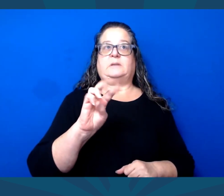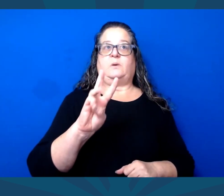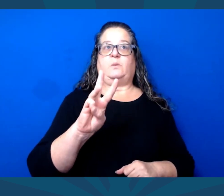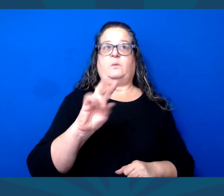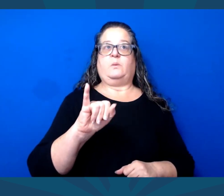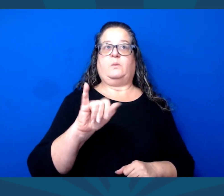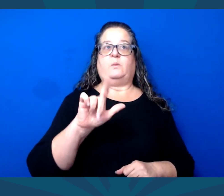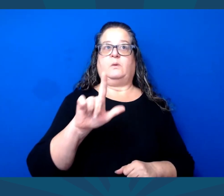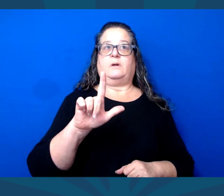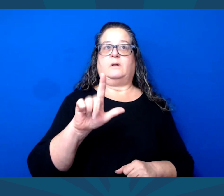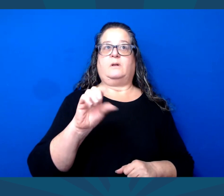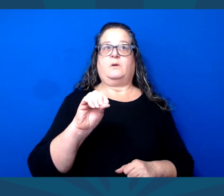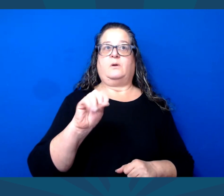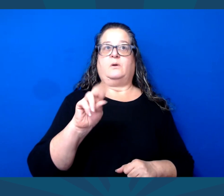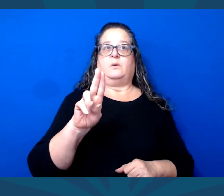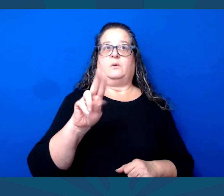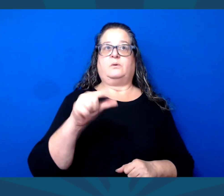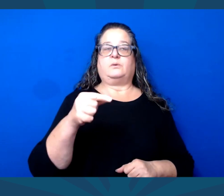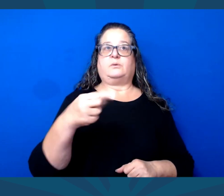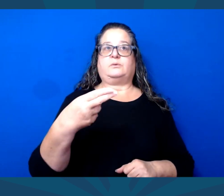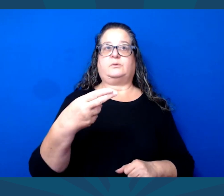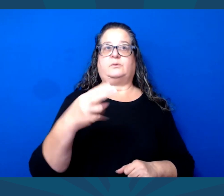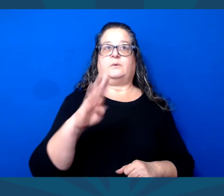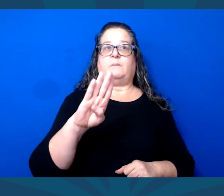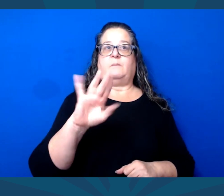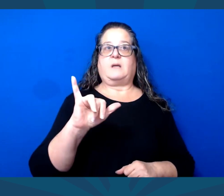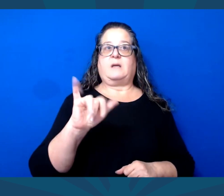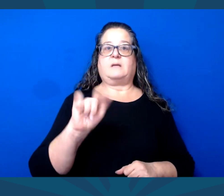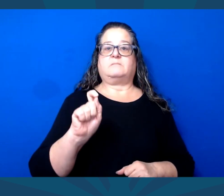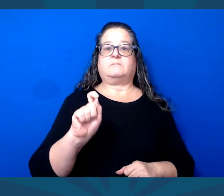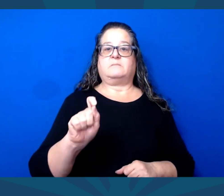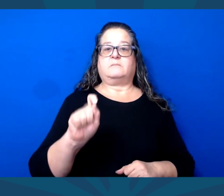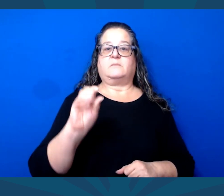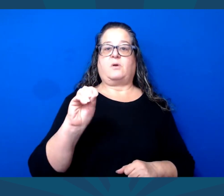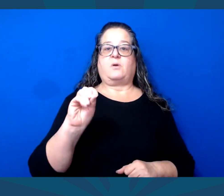in a thoughtful, contemplative manner.